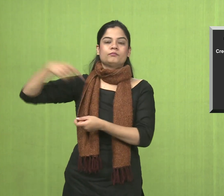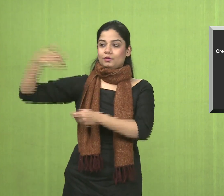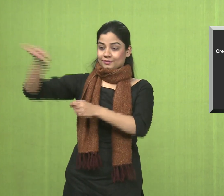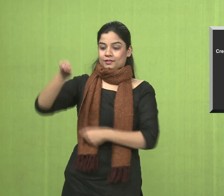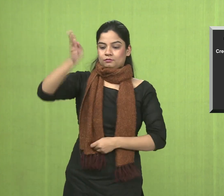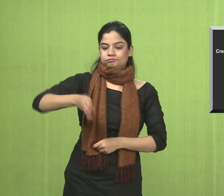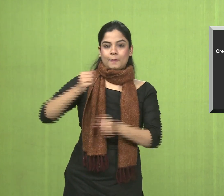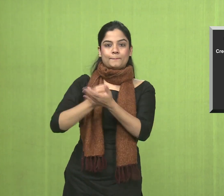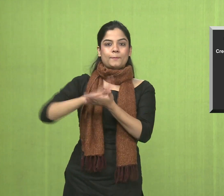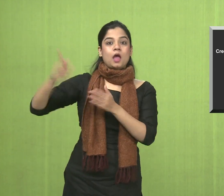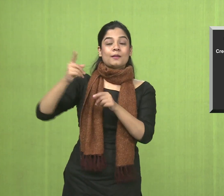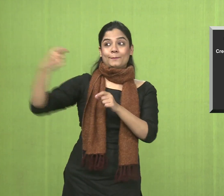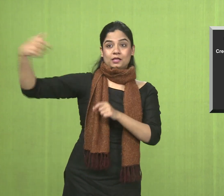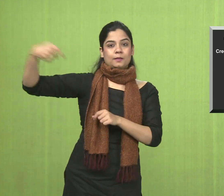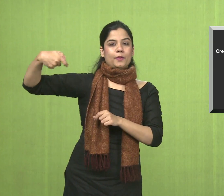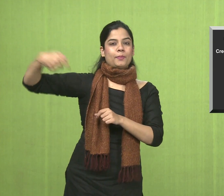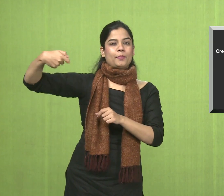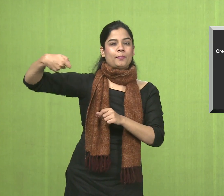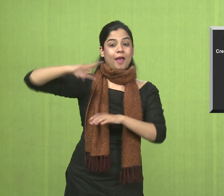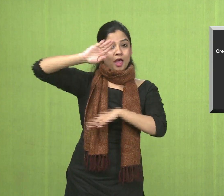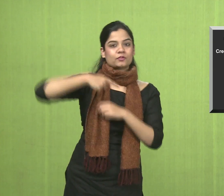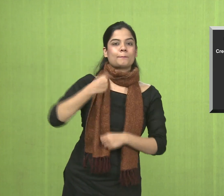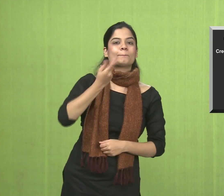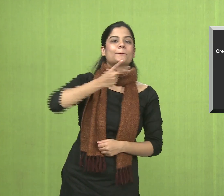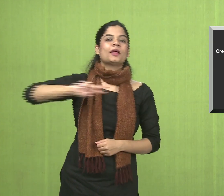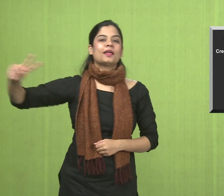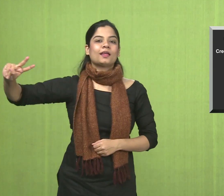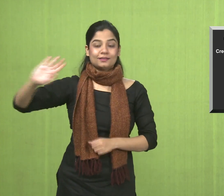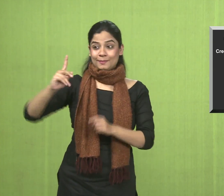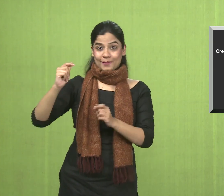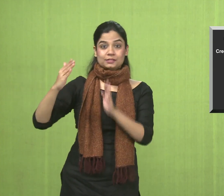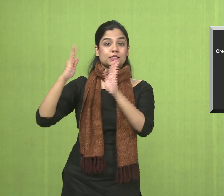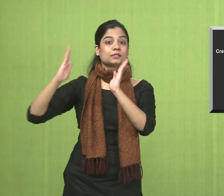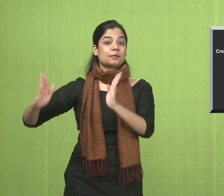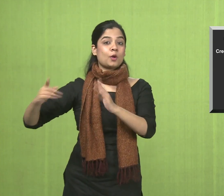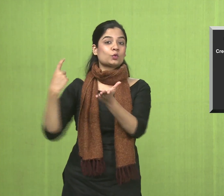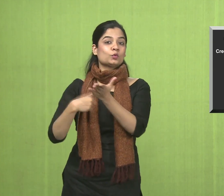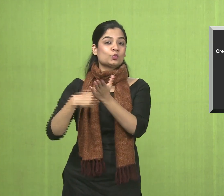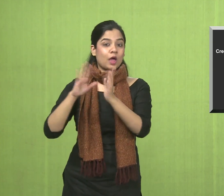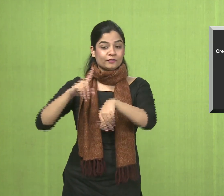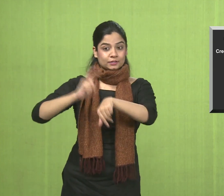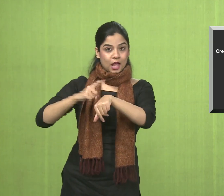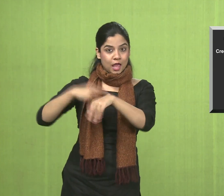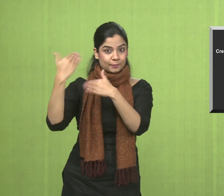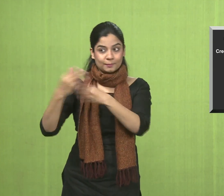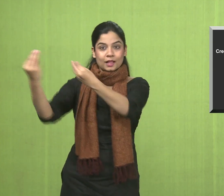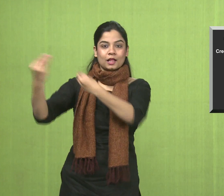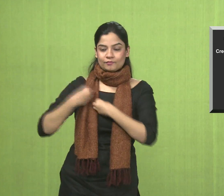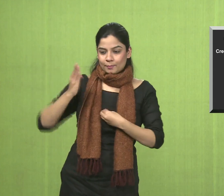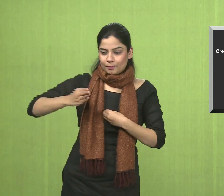The bank gives you some amount of money which you can spend, and after a certain amount of time we have to return that money. There is a limit to spending the money and there is